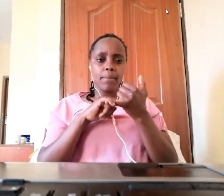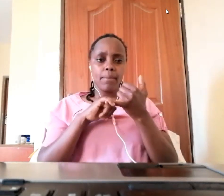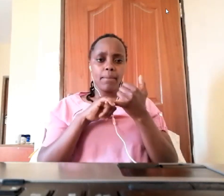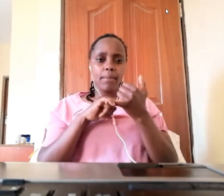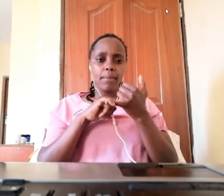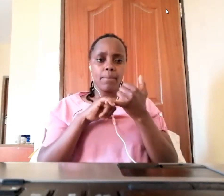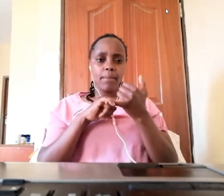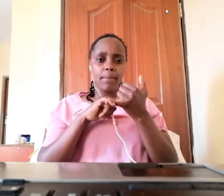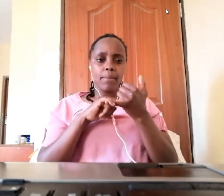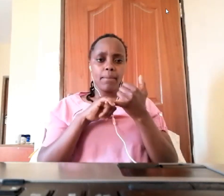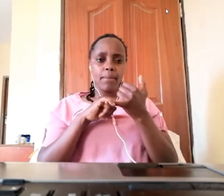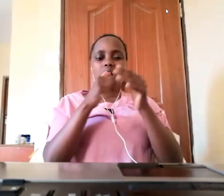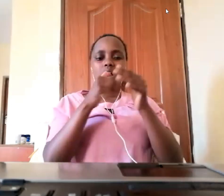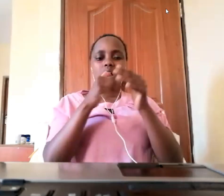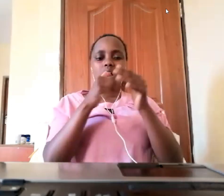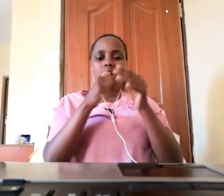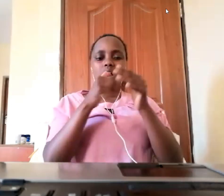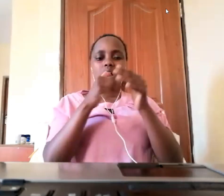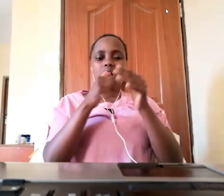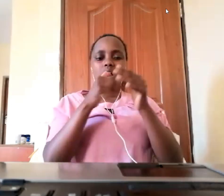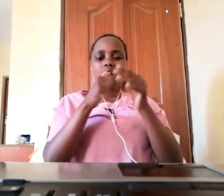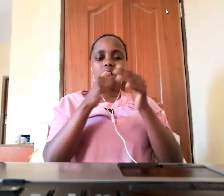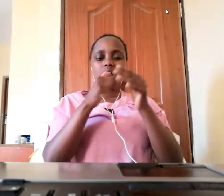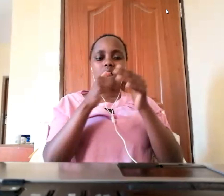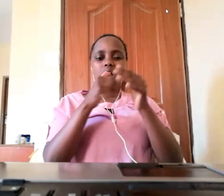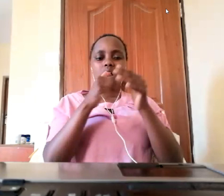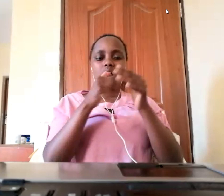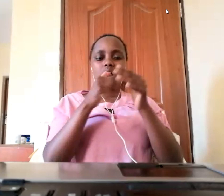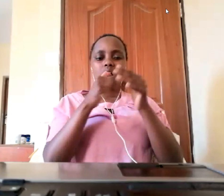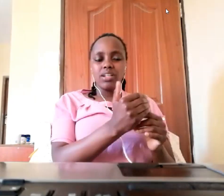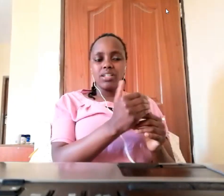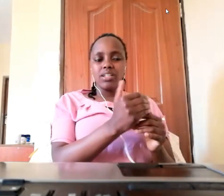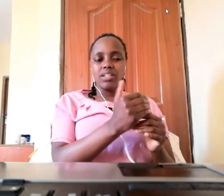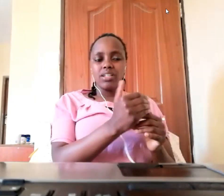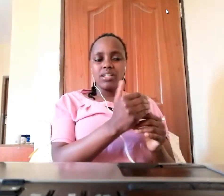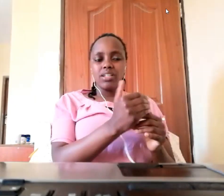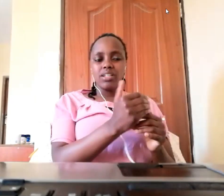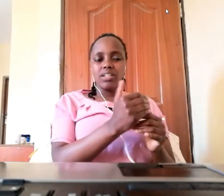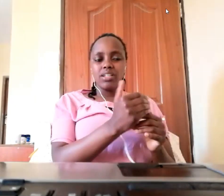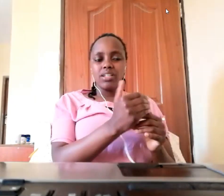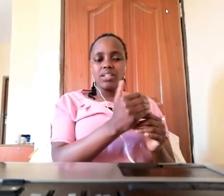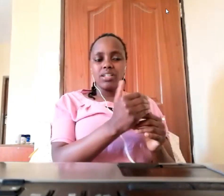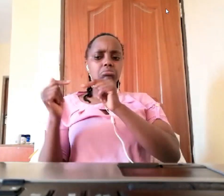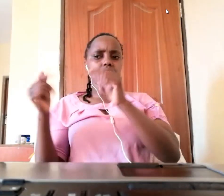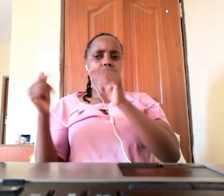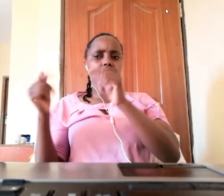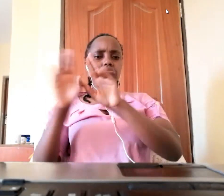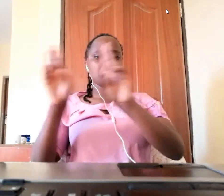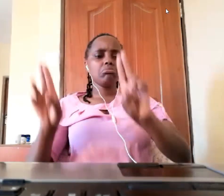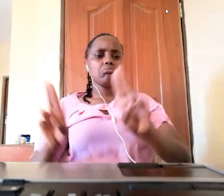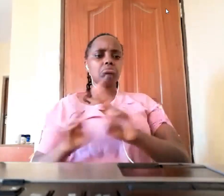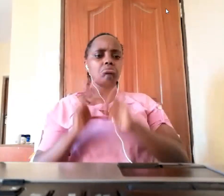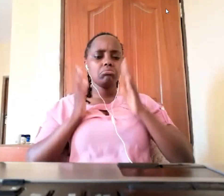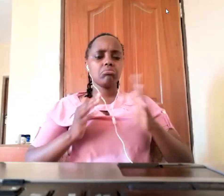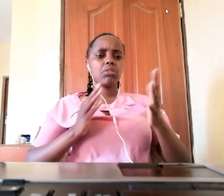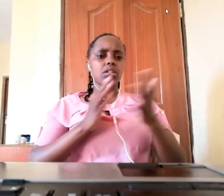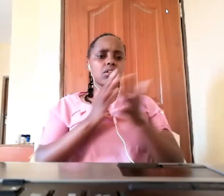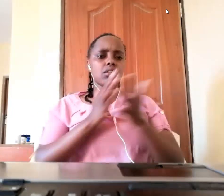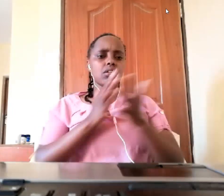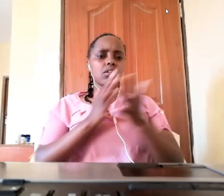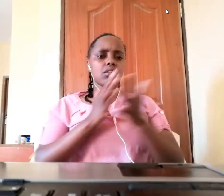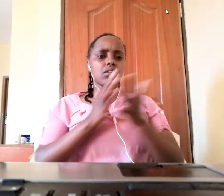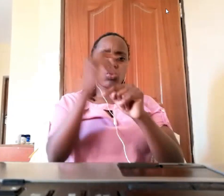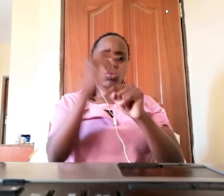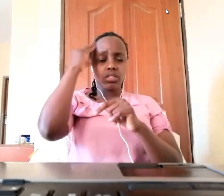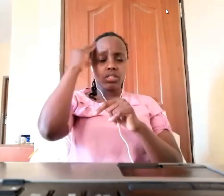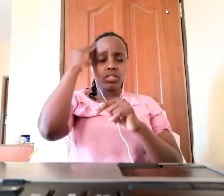passing this bill. So this also contradicts not only the African Children's Charter, but also it contradicts many other international human rights